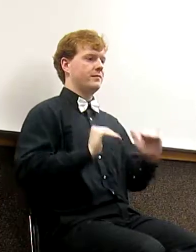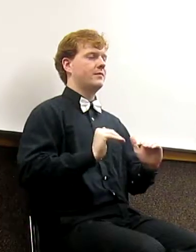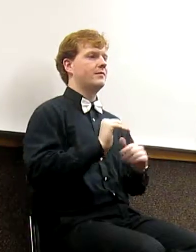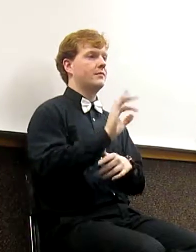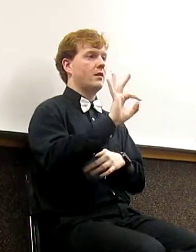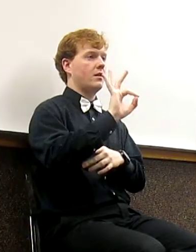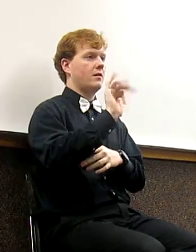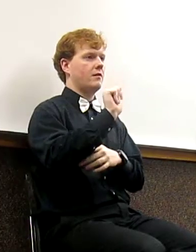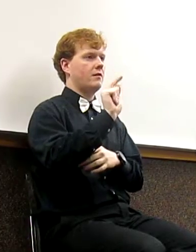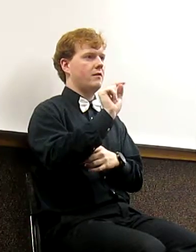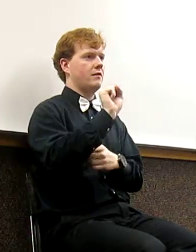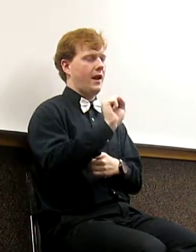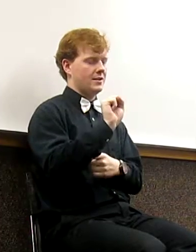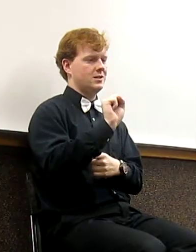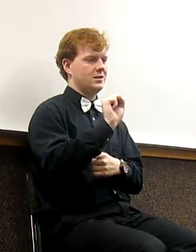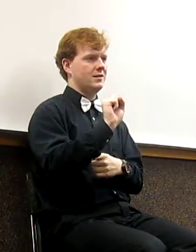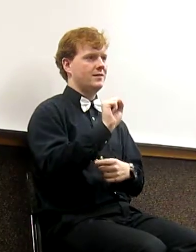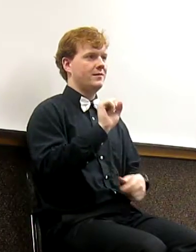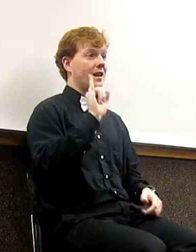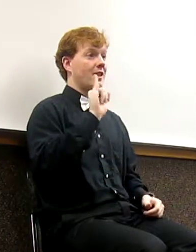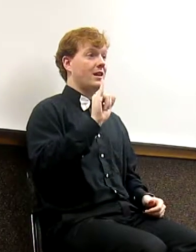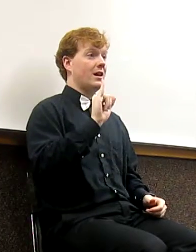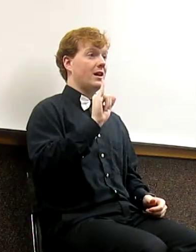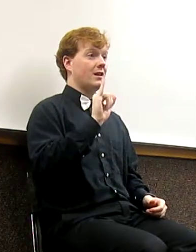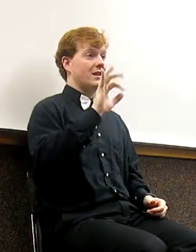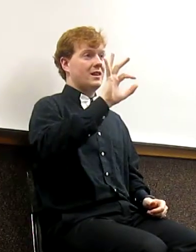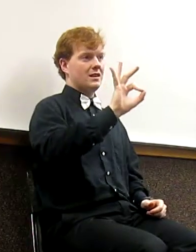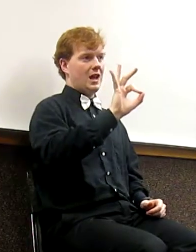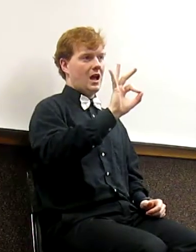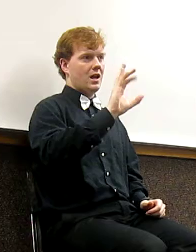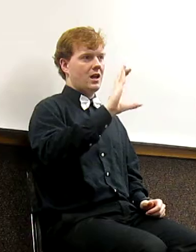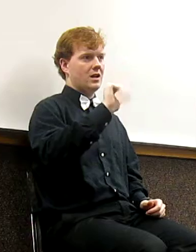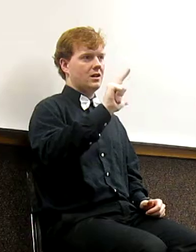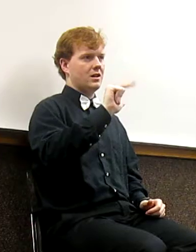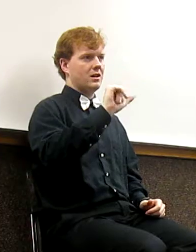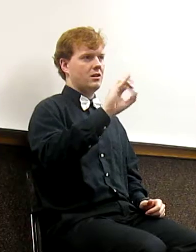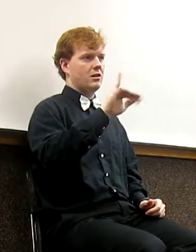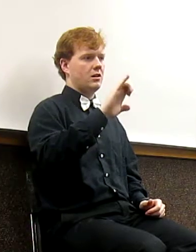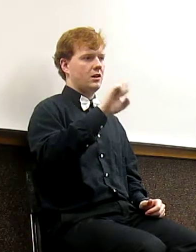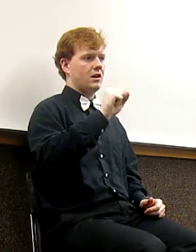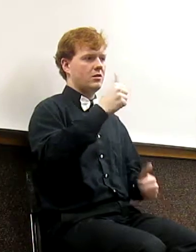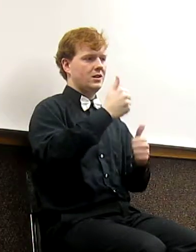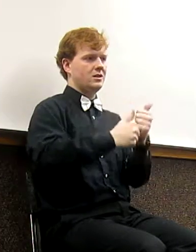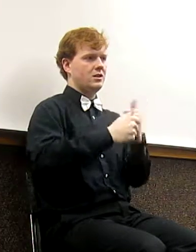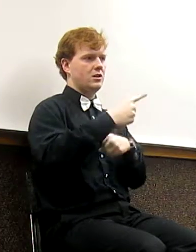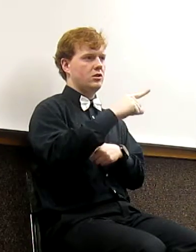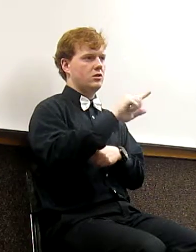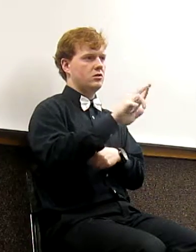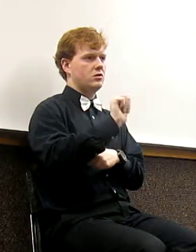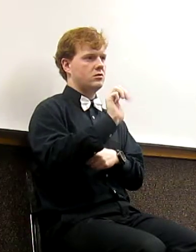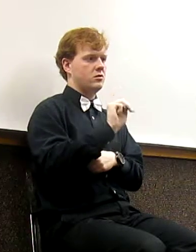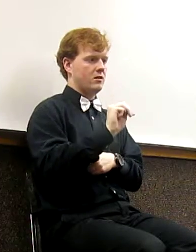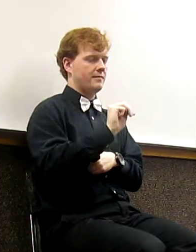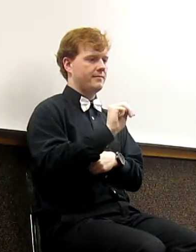Fats. 9 calories per gram. So more than double proteins and carbs. For every gram